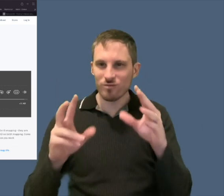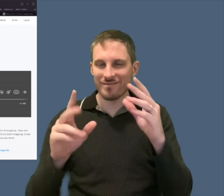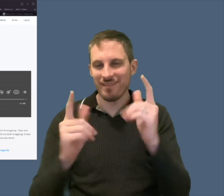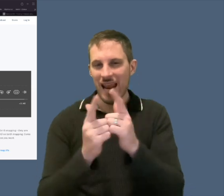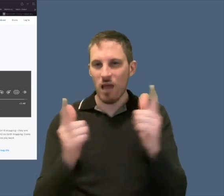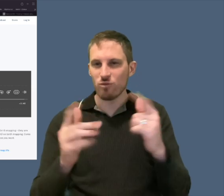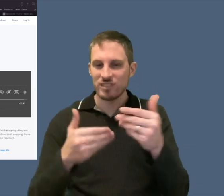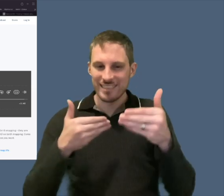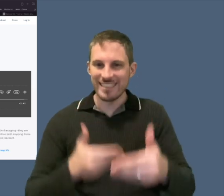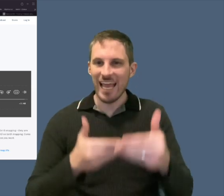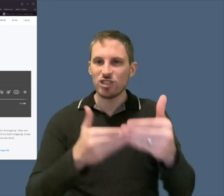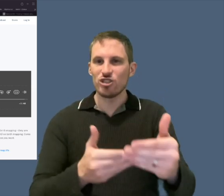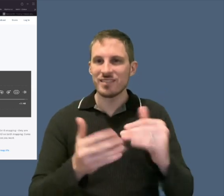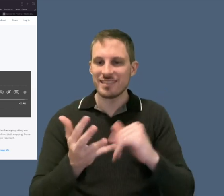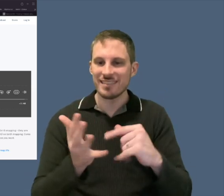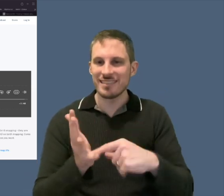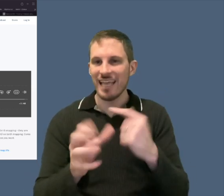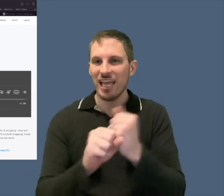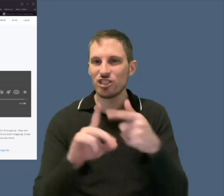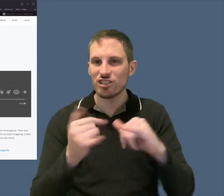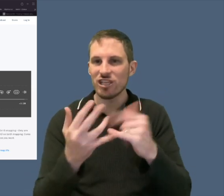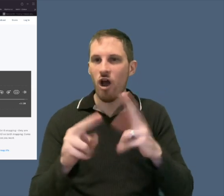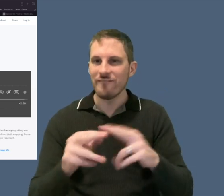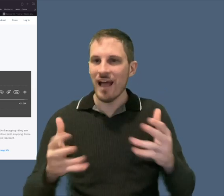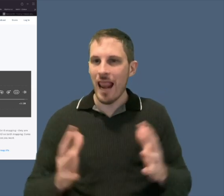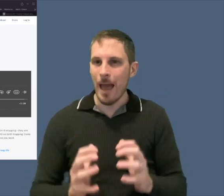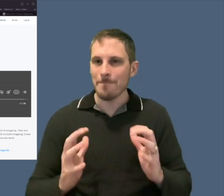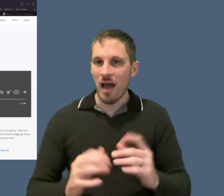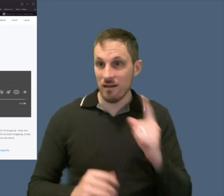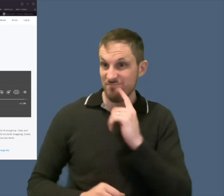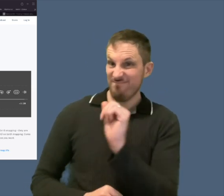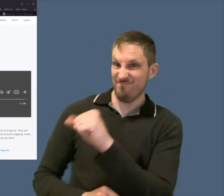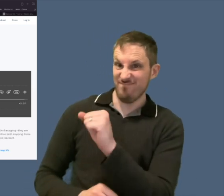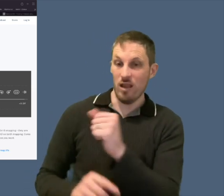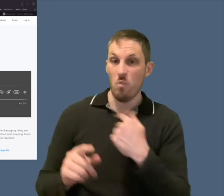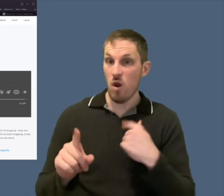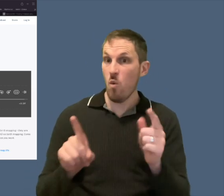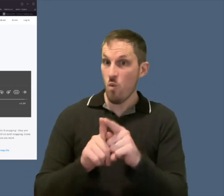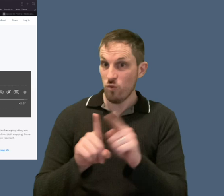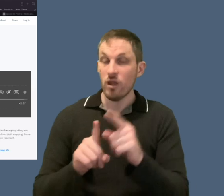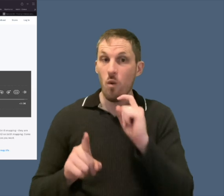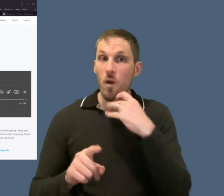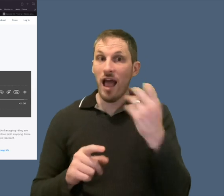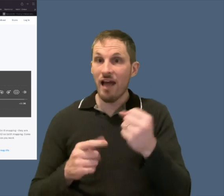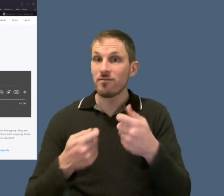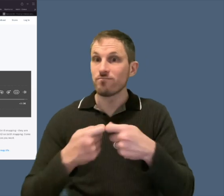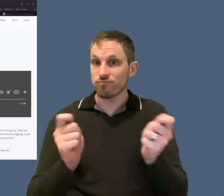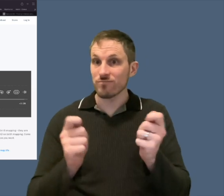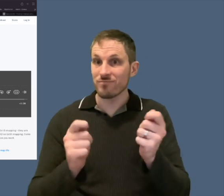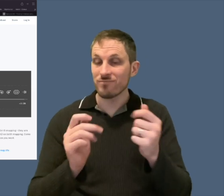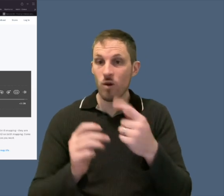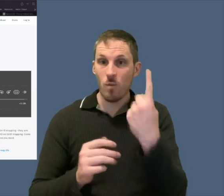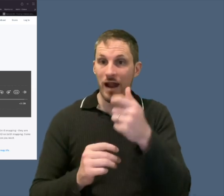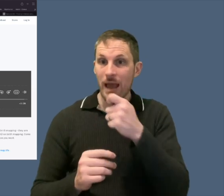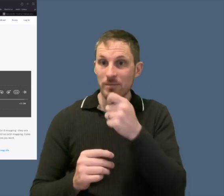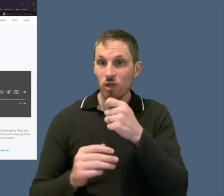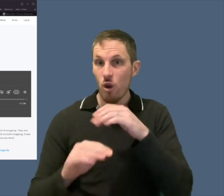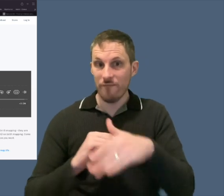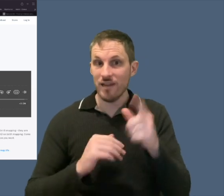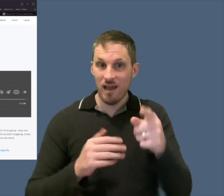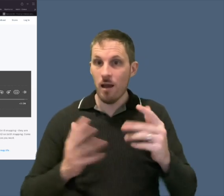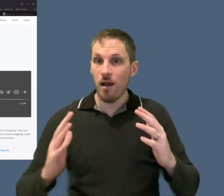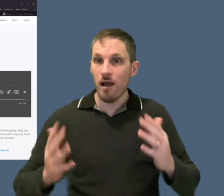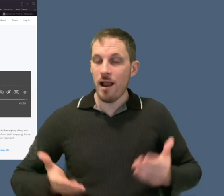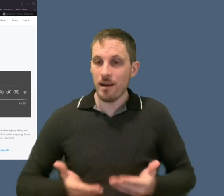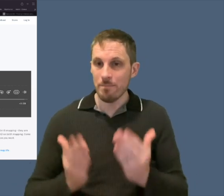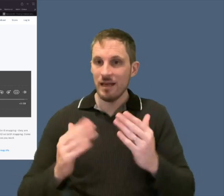and actually, when this episode goes to air, we will have already put to air a whole episode on stages.